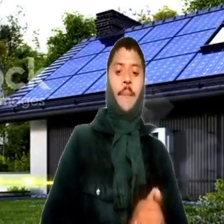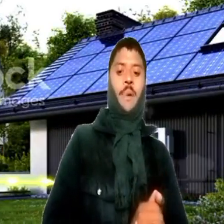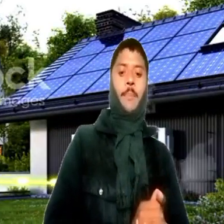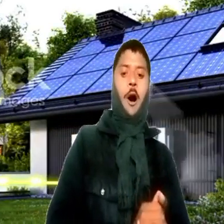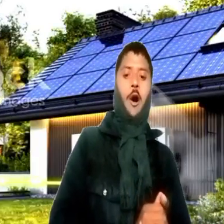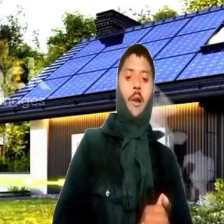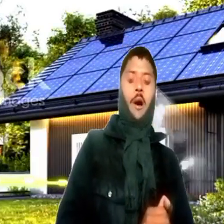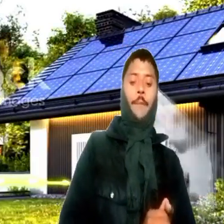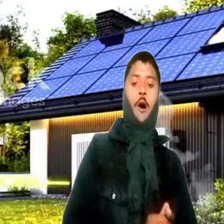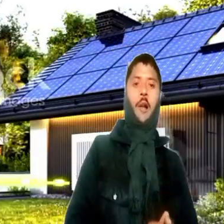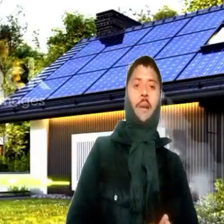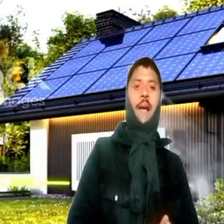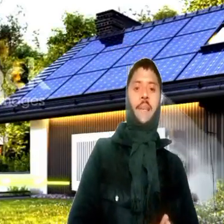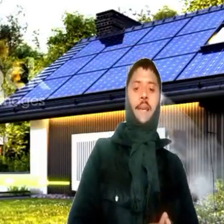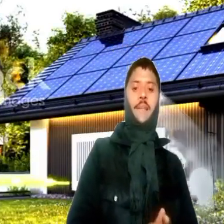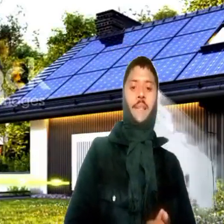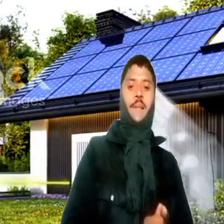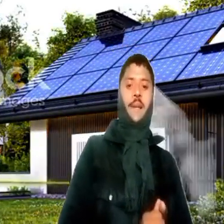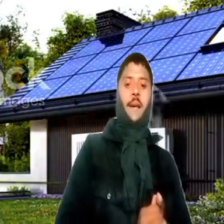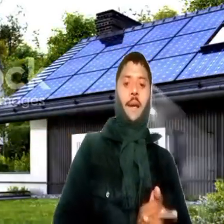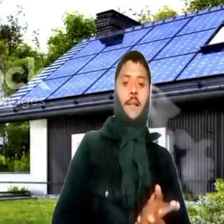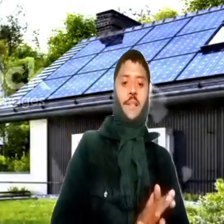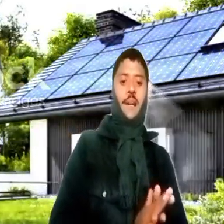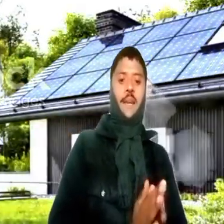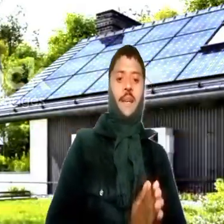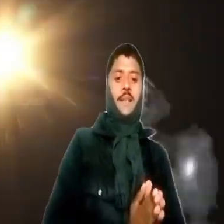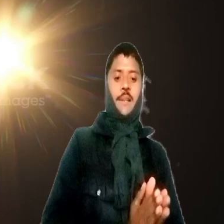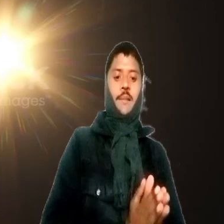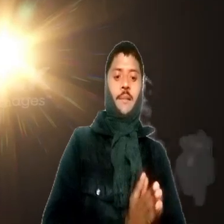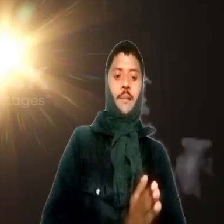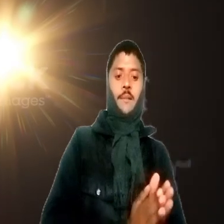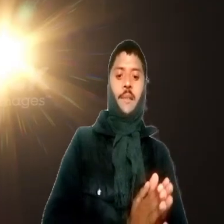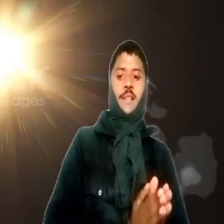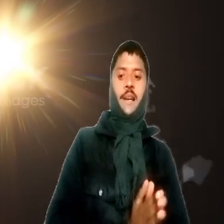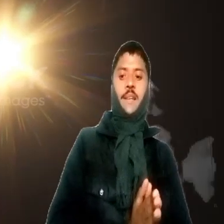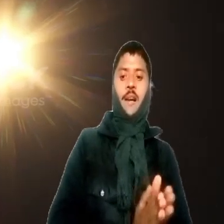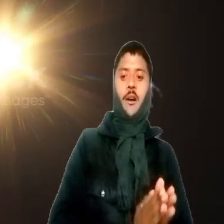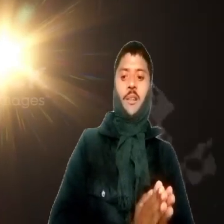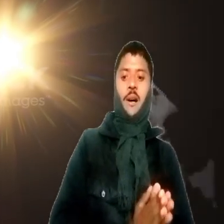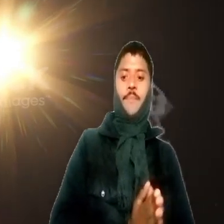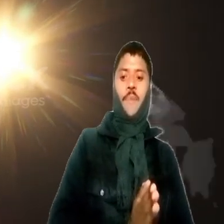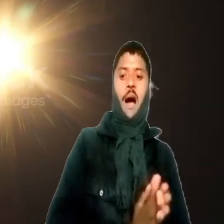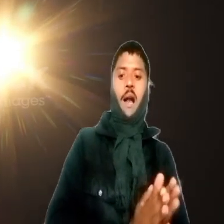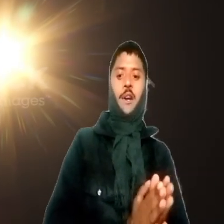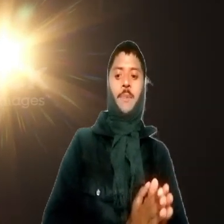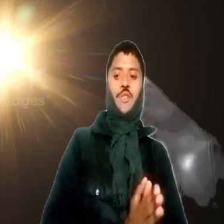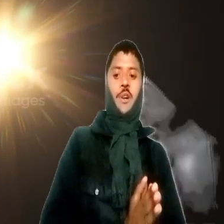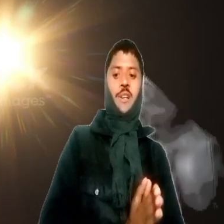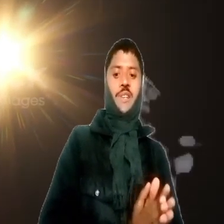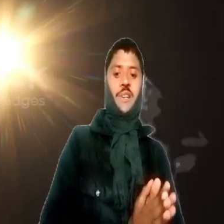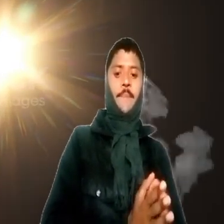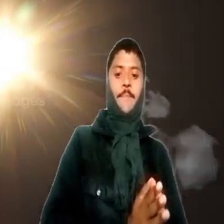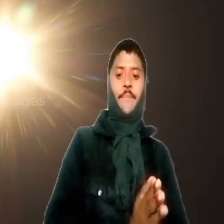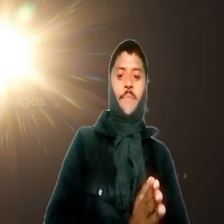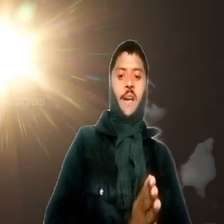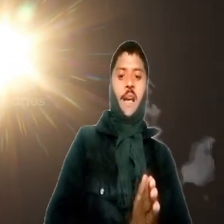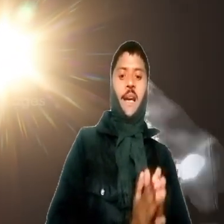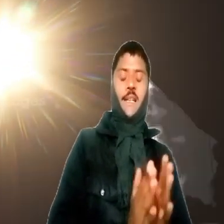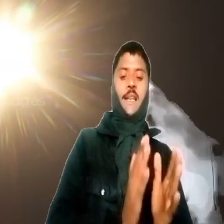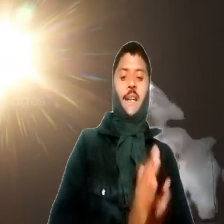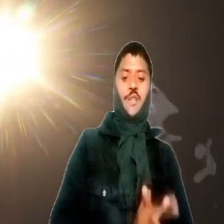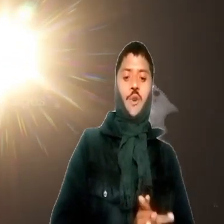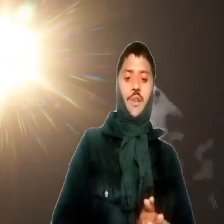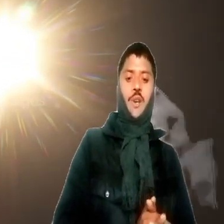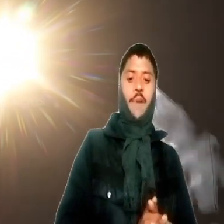is like a big ball of hot gases. The sun is the center or the heart of the solar